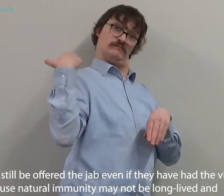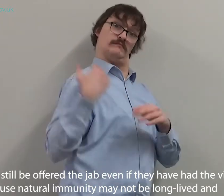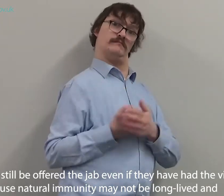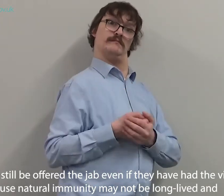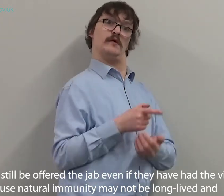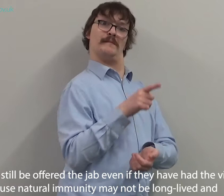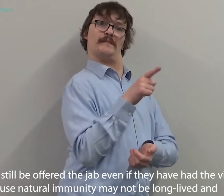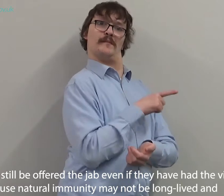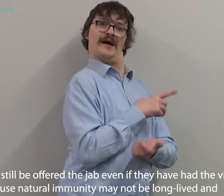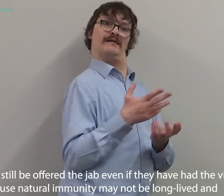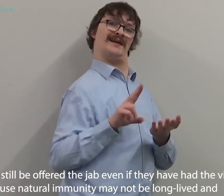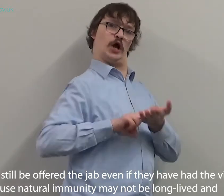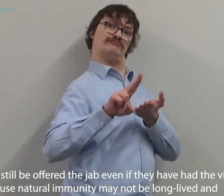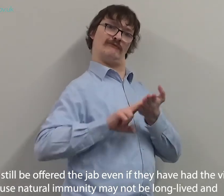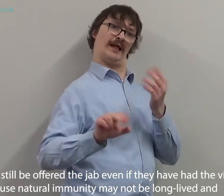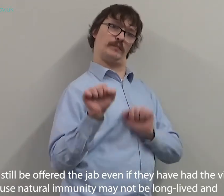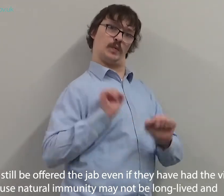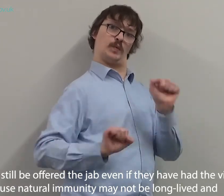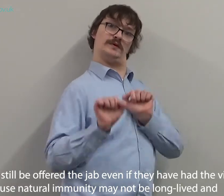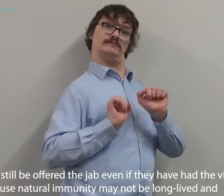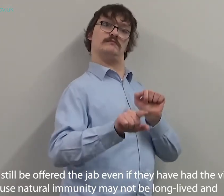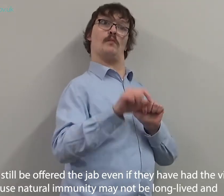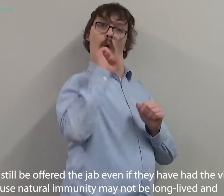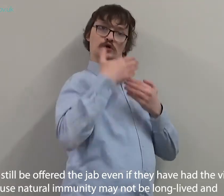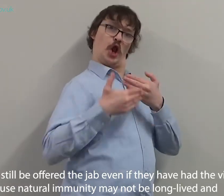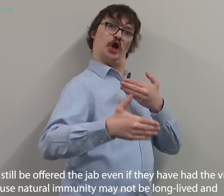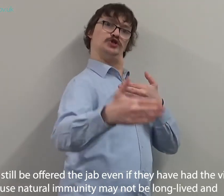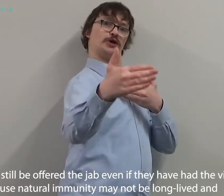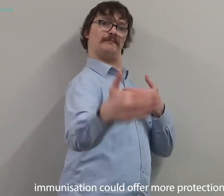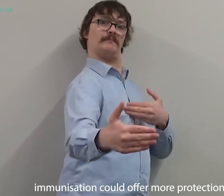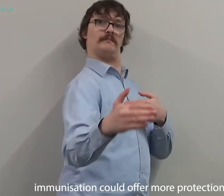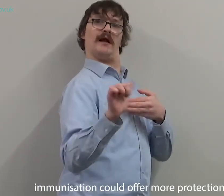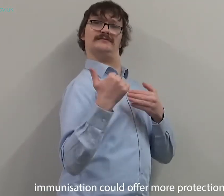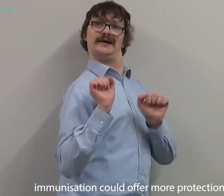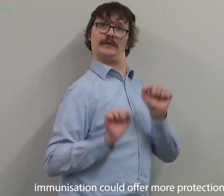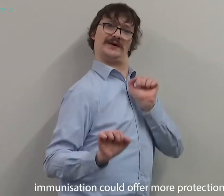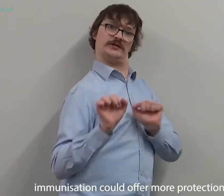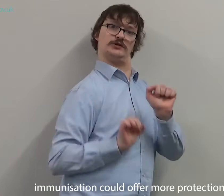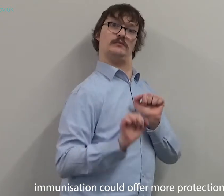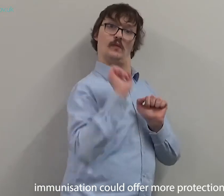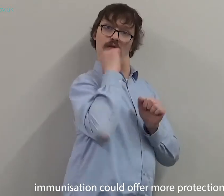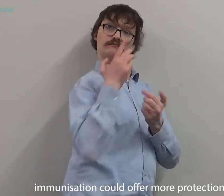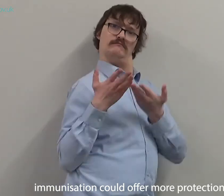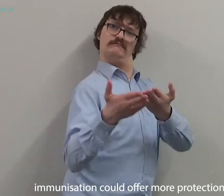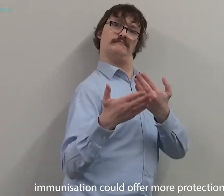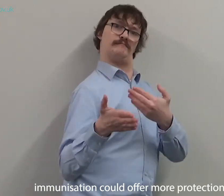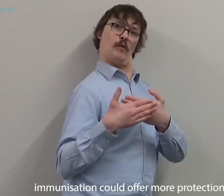That's because natural immunity may not be long-lived and immunisation could offer more protection.